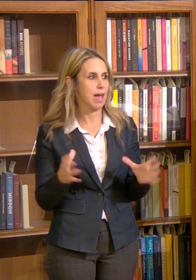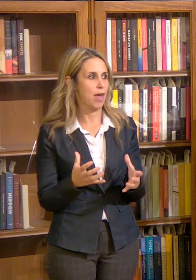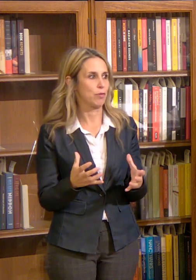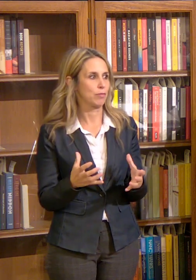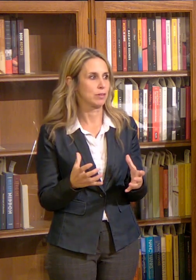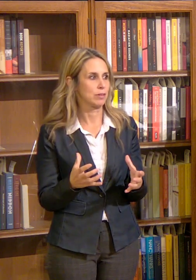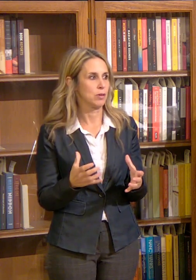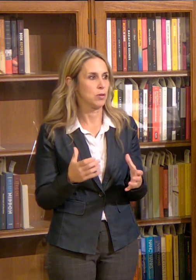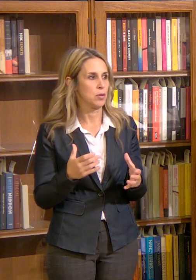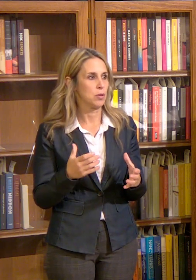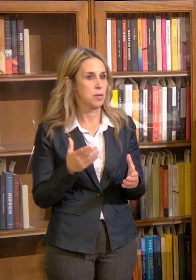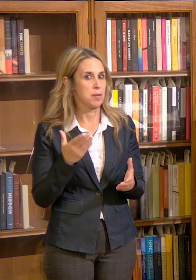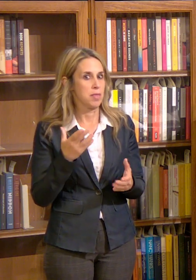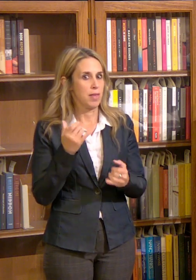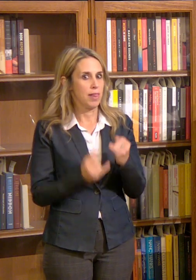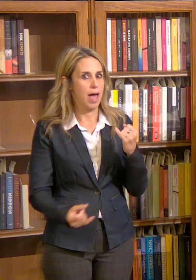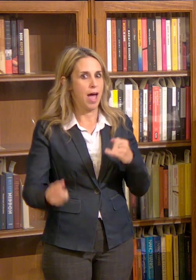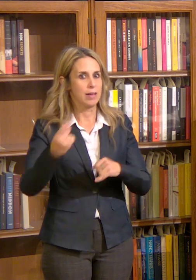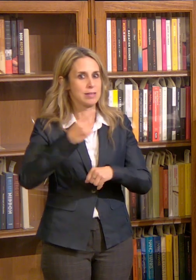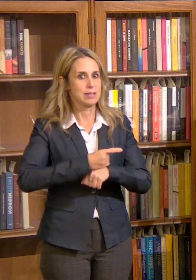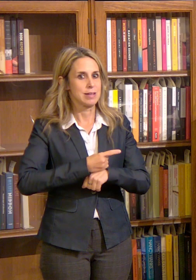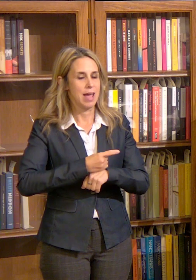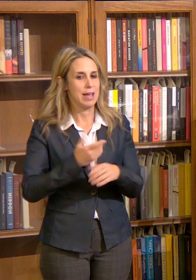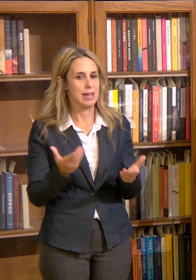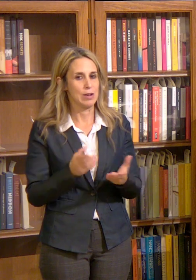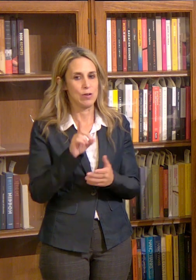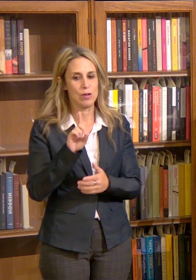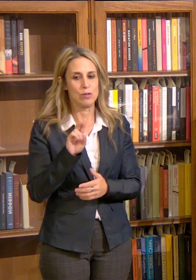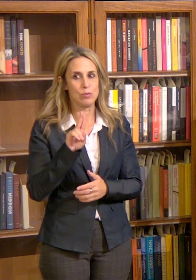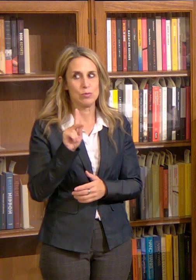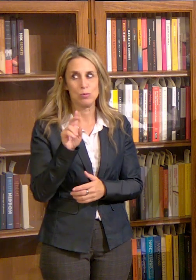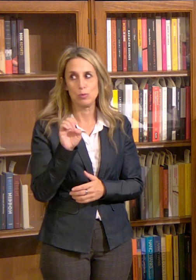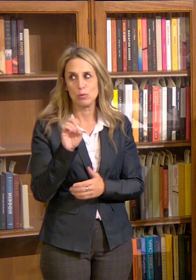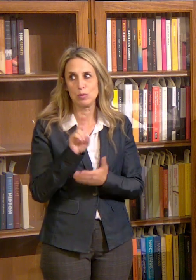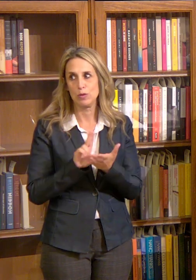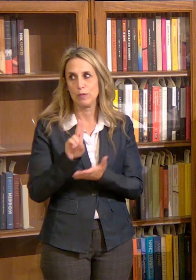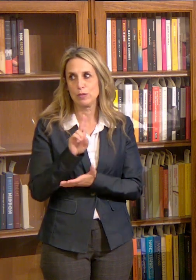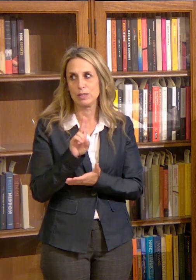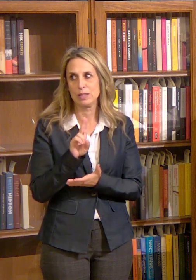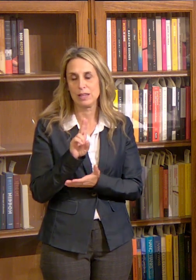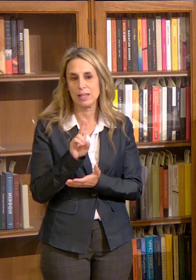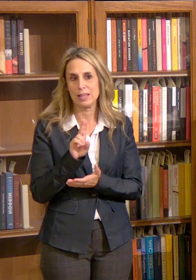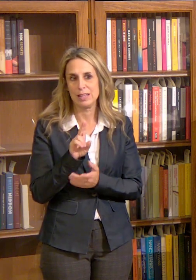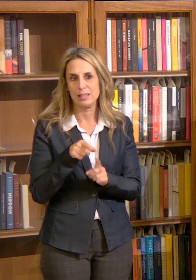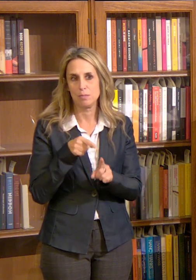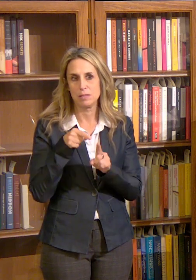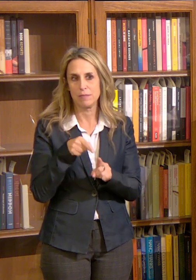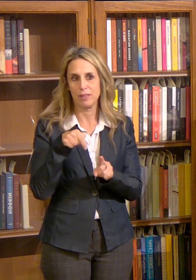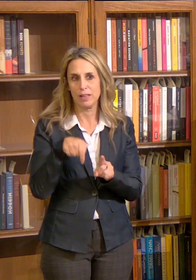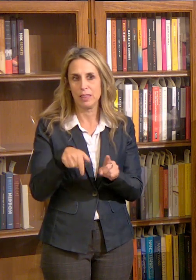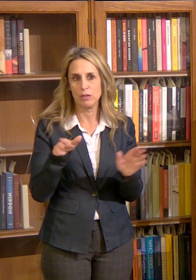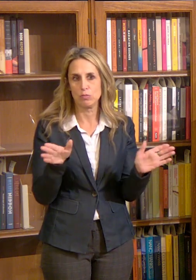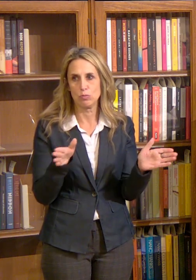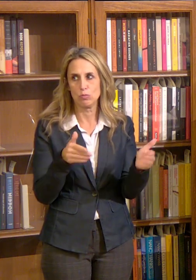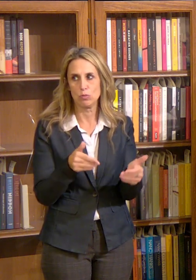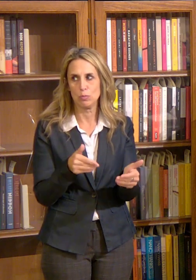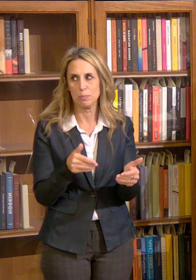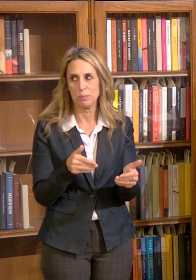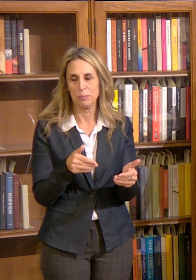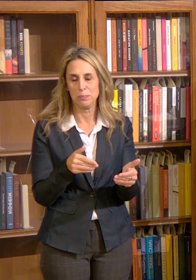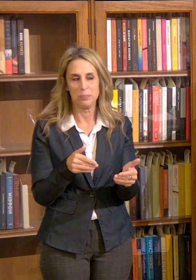was actually having the last day here at Duke and specifically in this